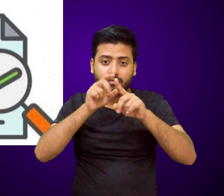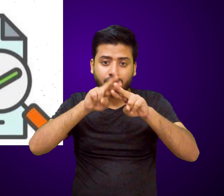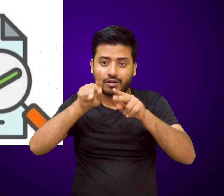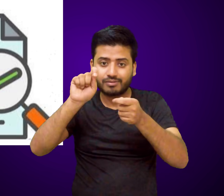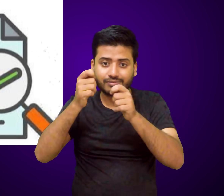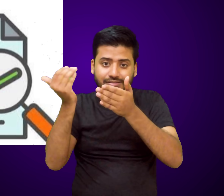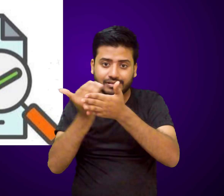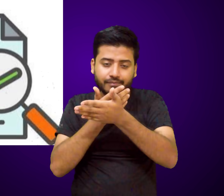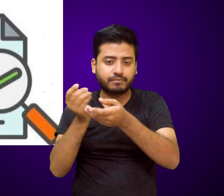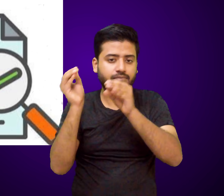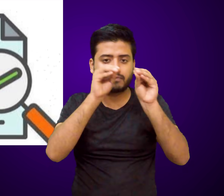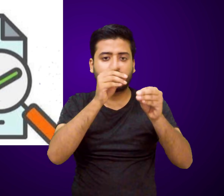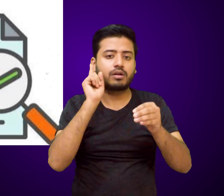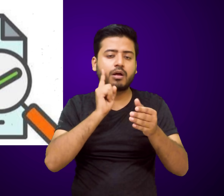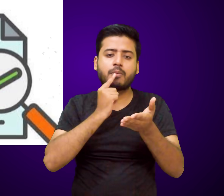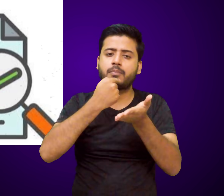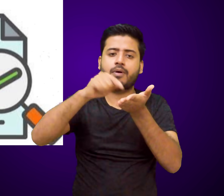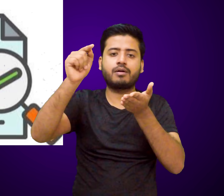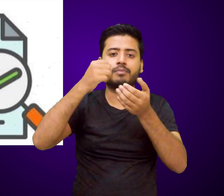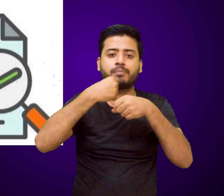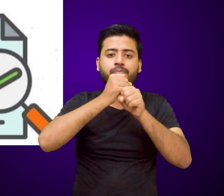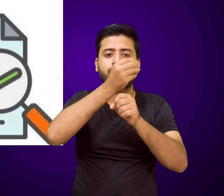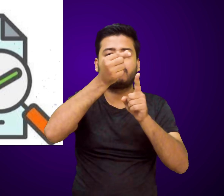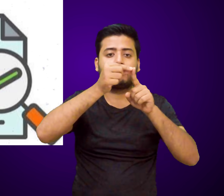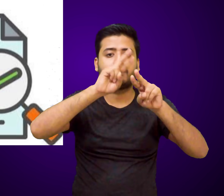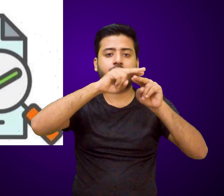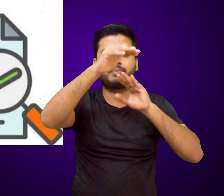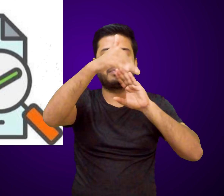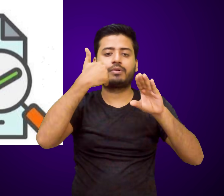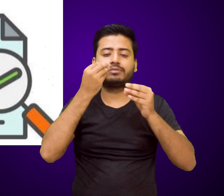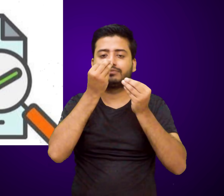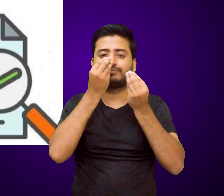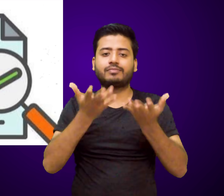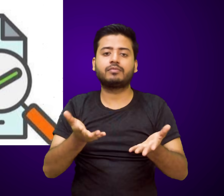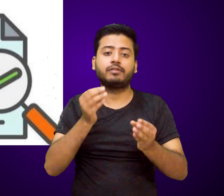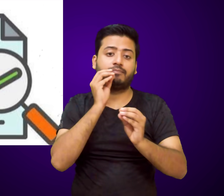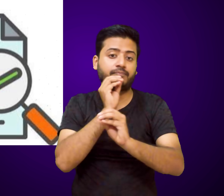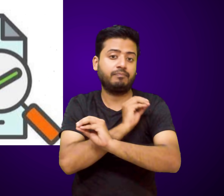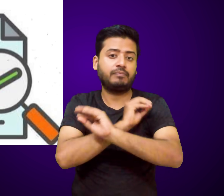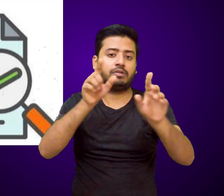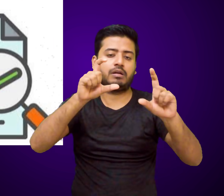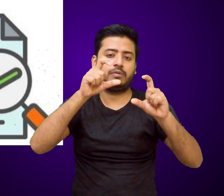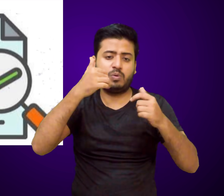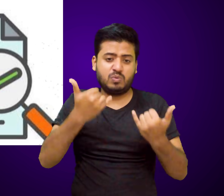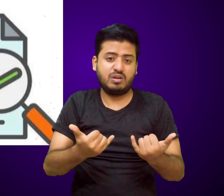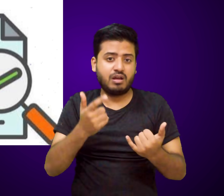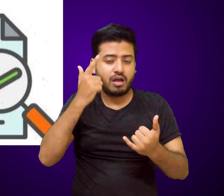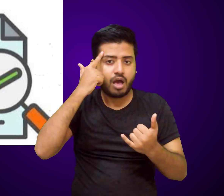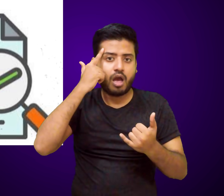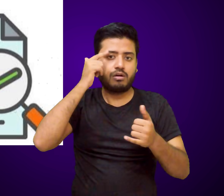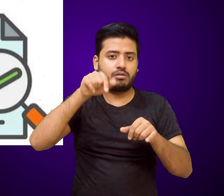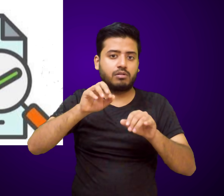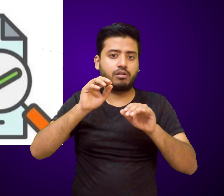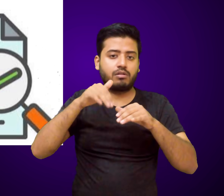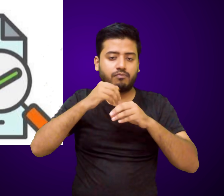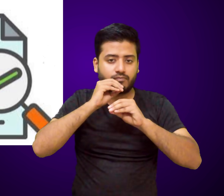appeal for reconsideration. Understanding why claims are denied, knowing the appeal process, and taking the right steps can